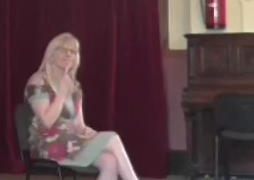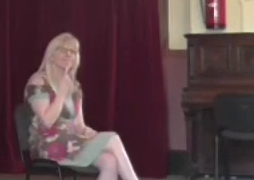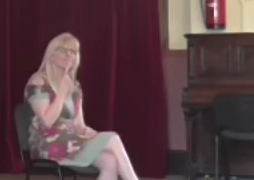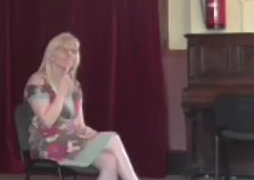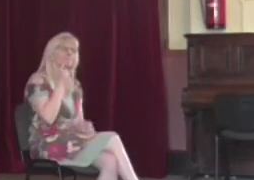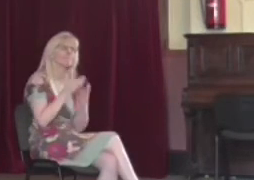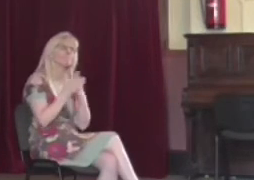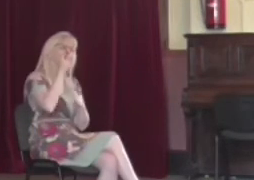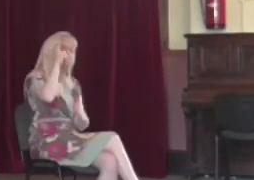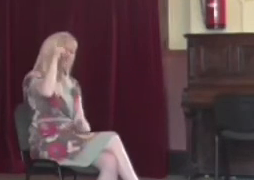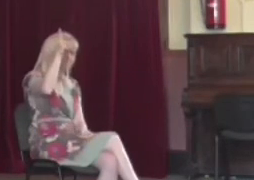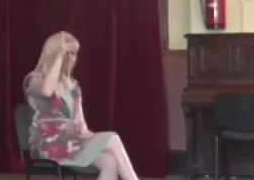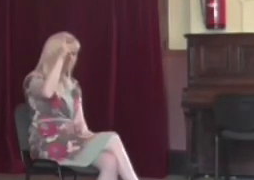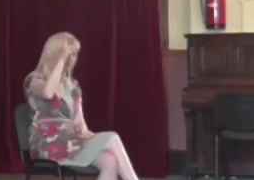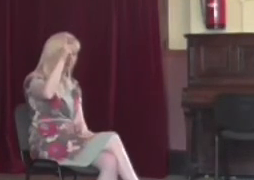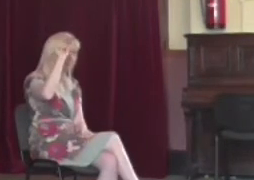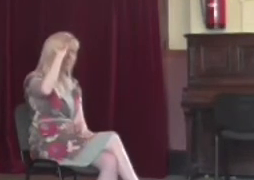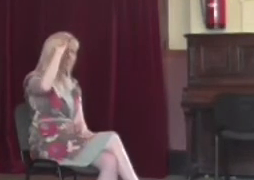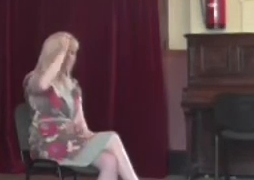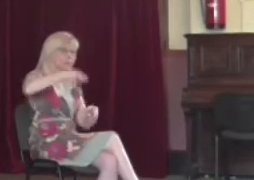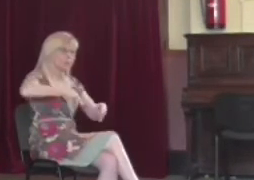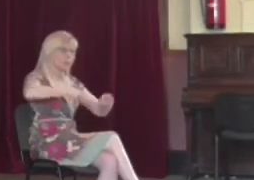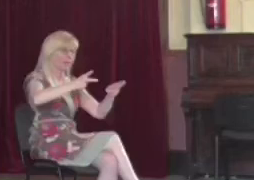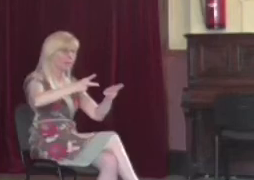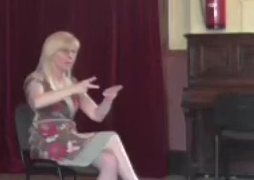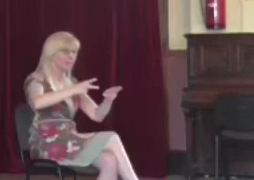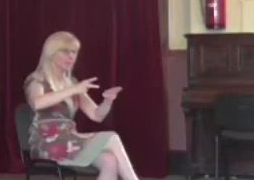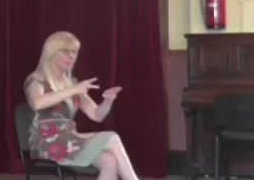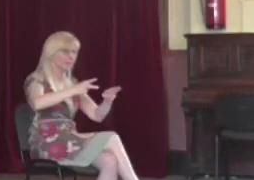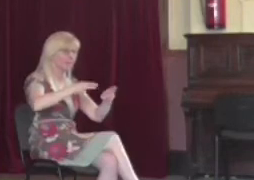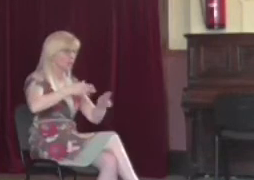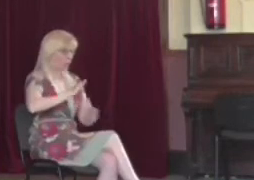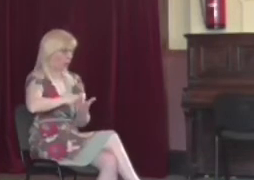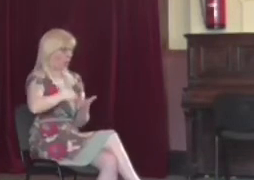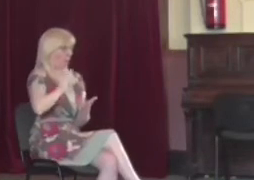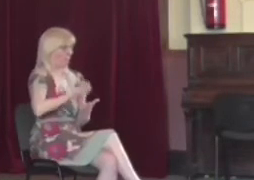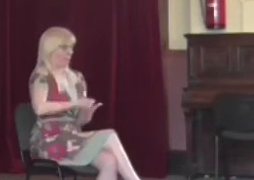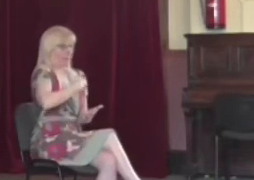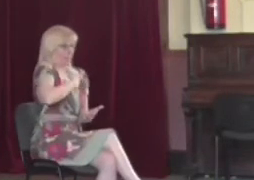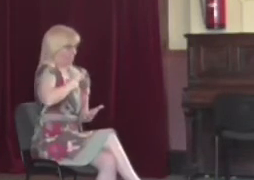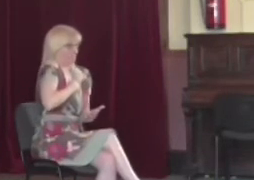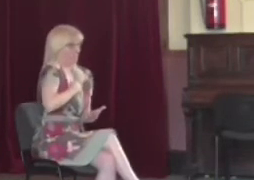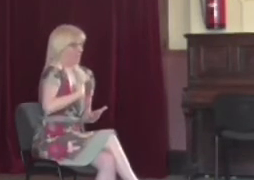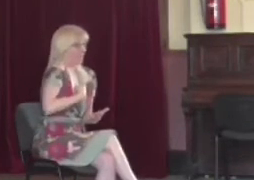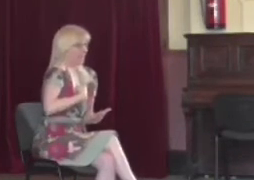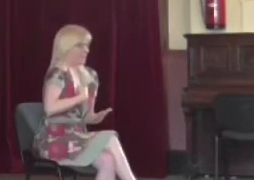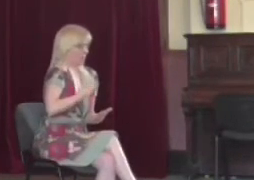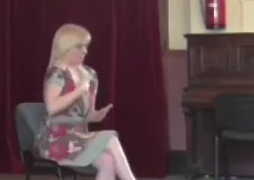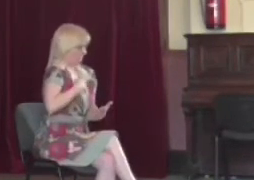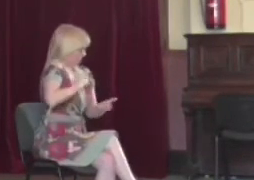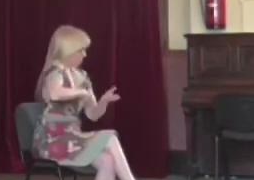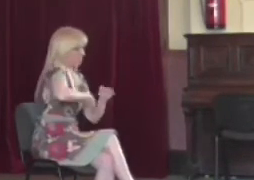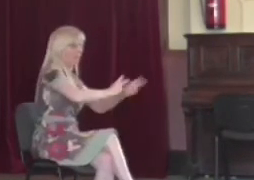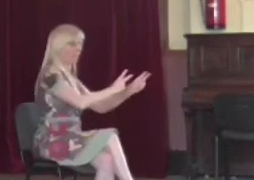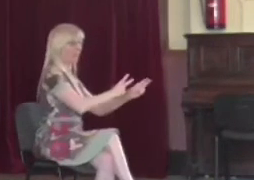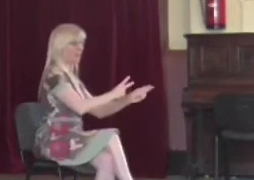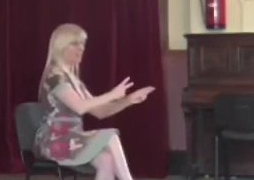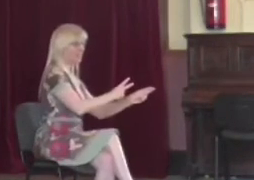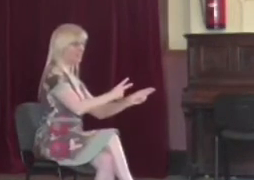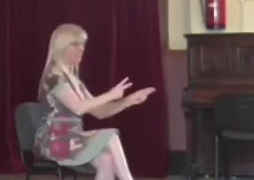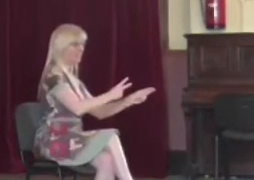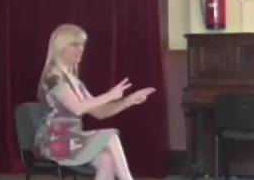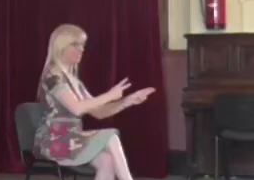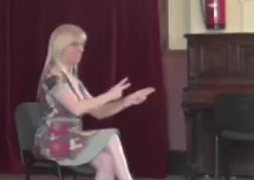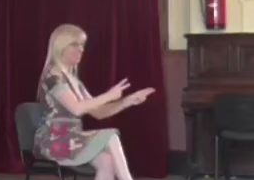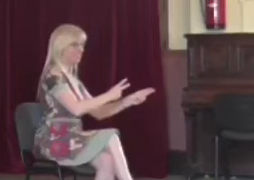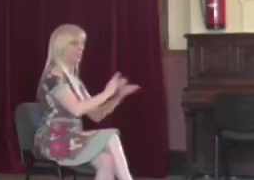They've encountered God and they've encountered a joy and a peace like they've never felt before. Wow. You know, I had an email that just